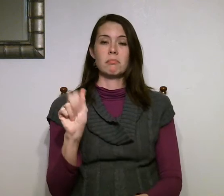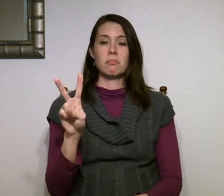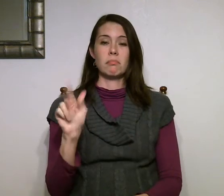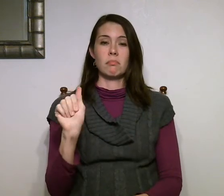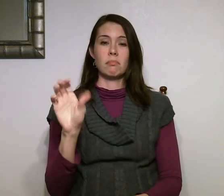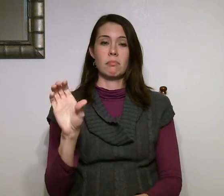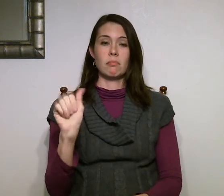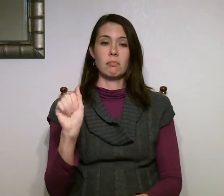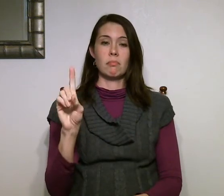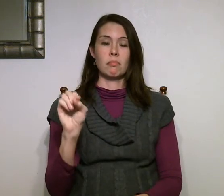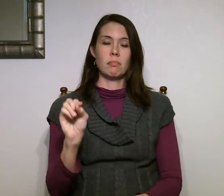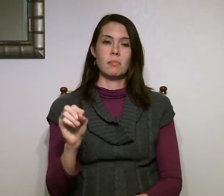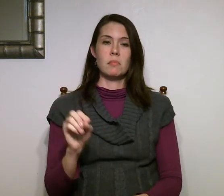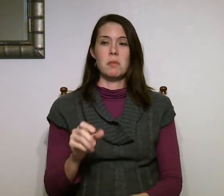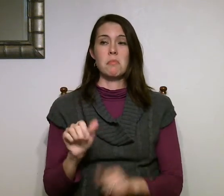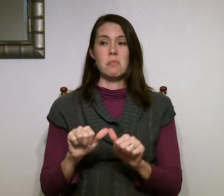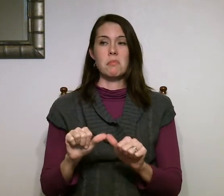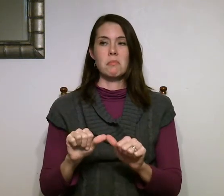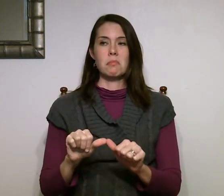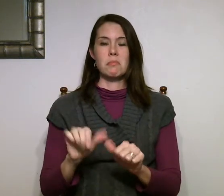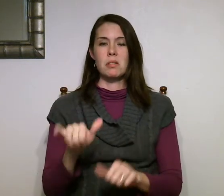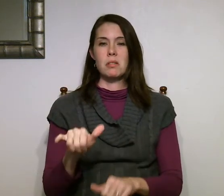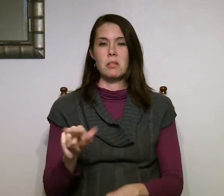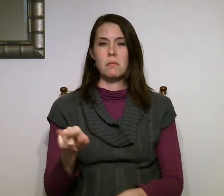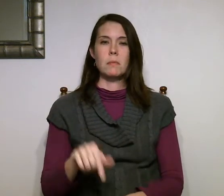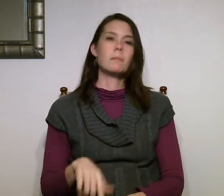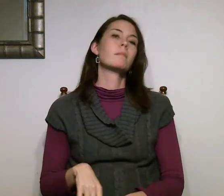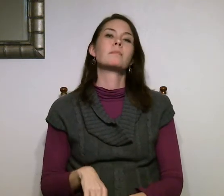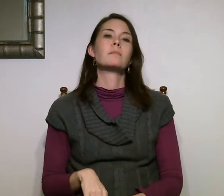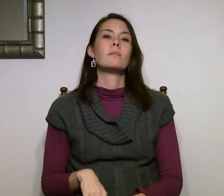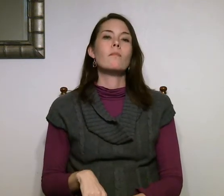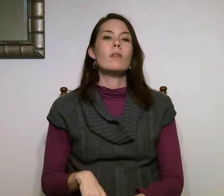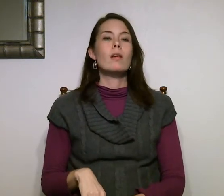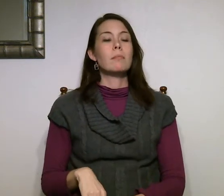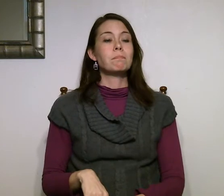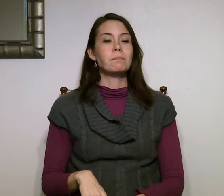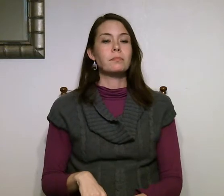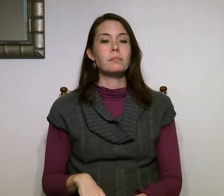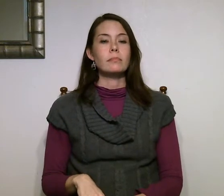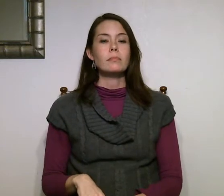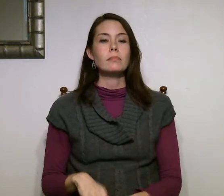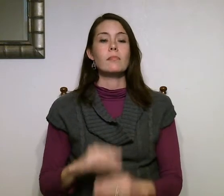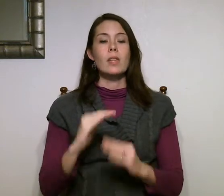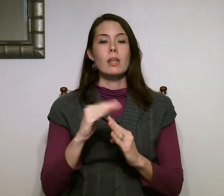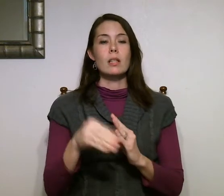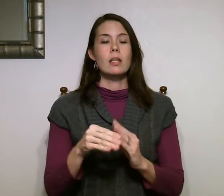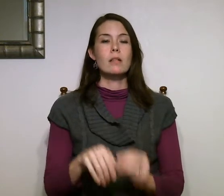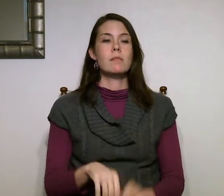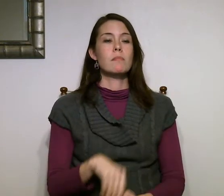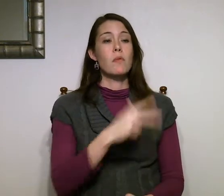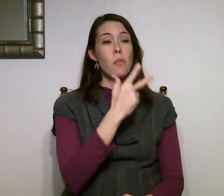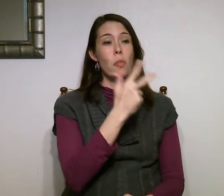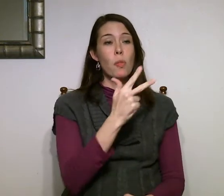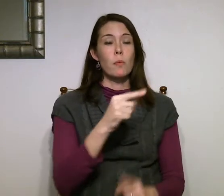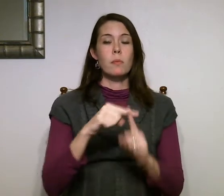What is 3 plus 4? This is, I think, a more difficult problem. Well,